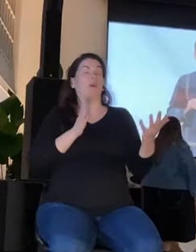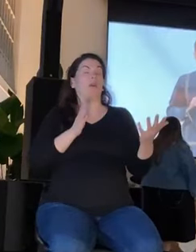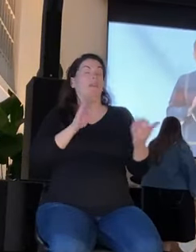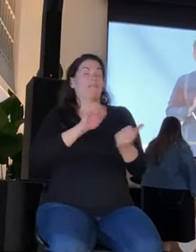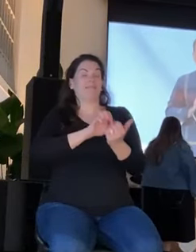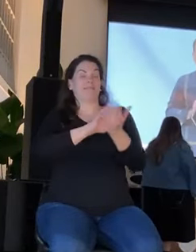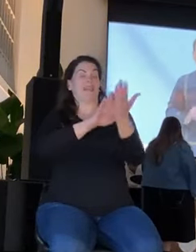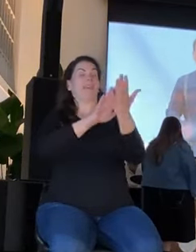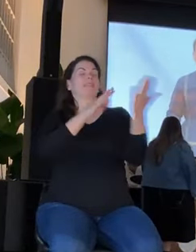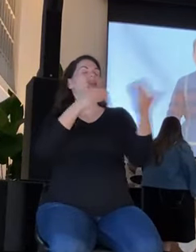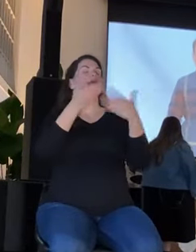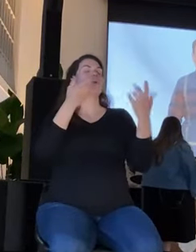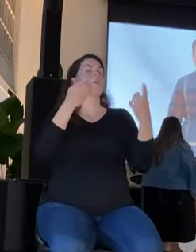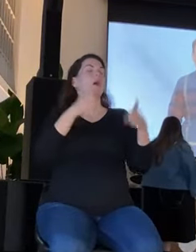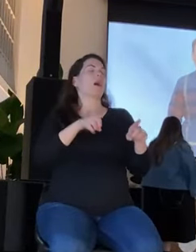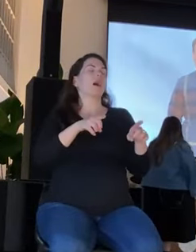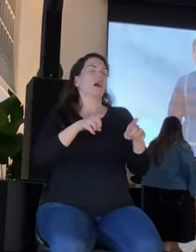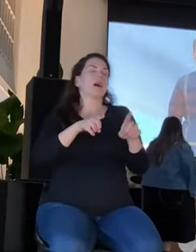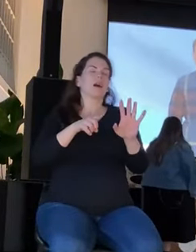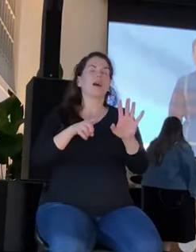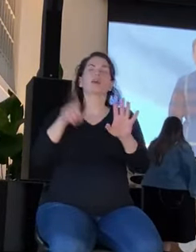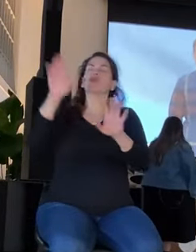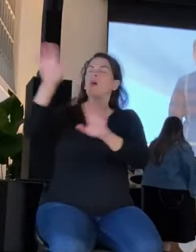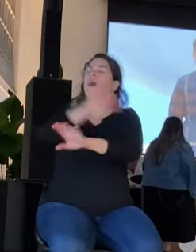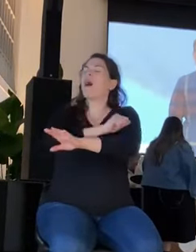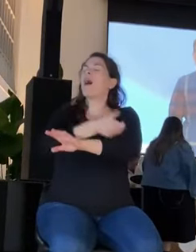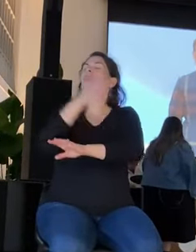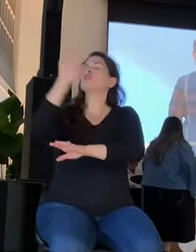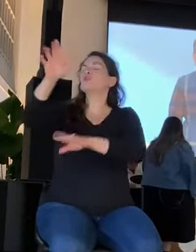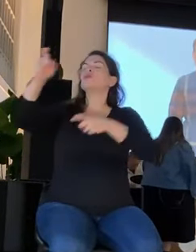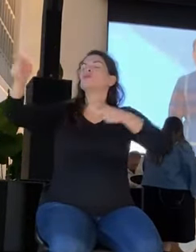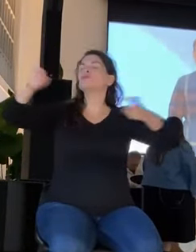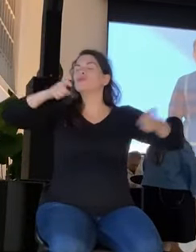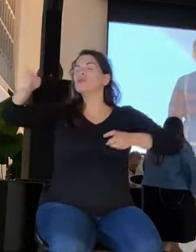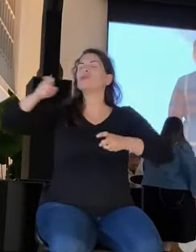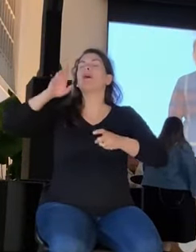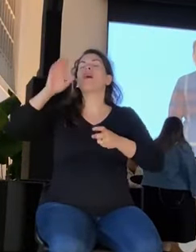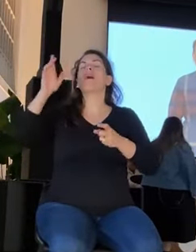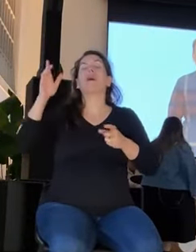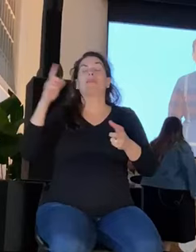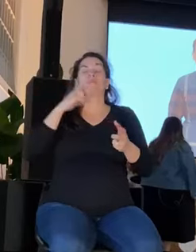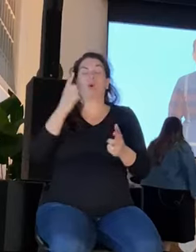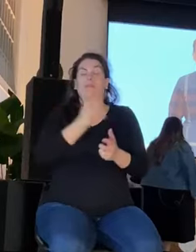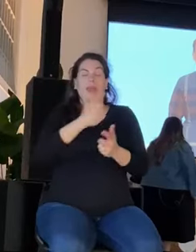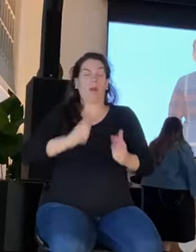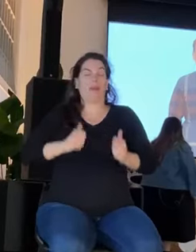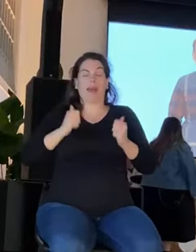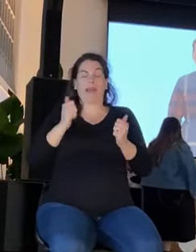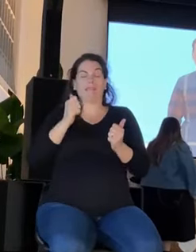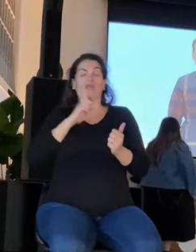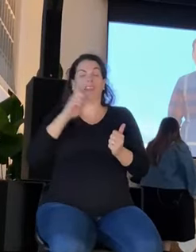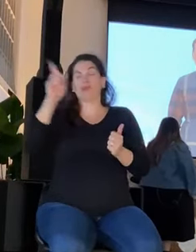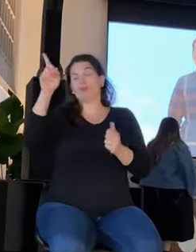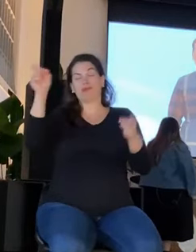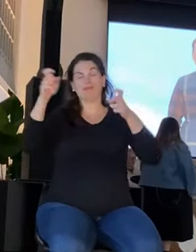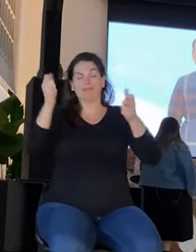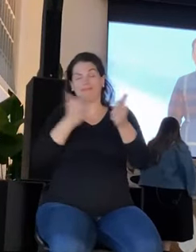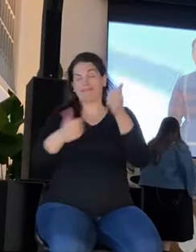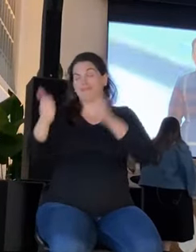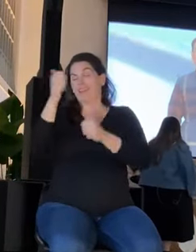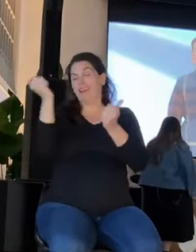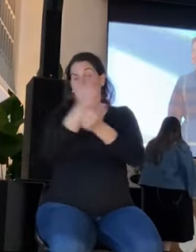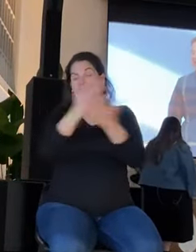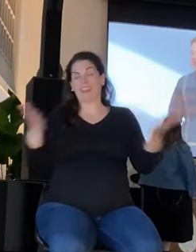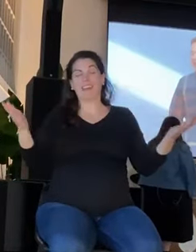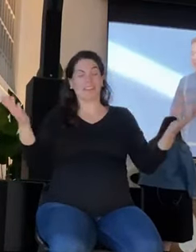corporately face. We declare your authority and your rule and reign over our lives. It's in Jesus' name that we pray. And everybody